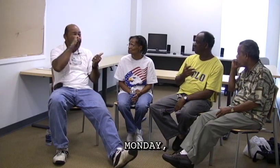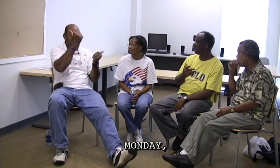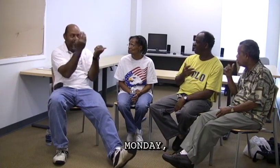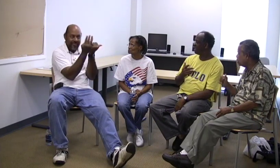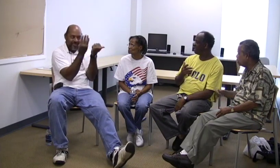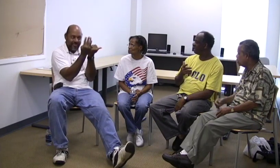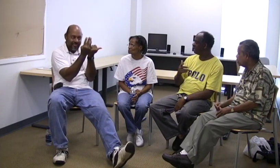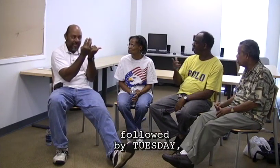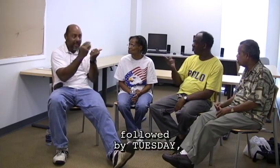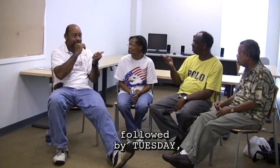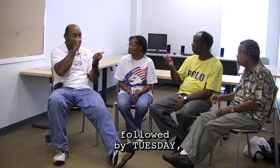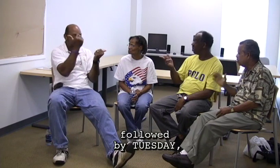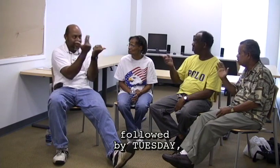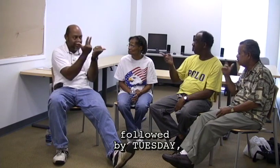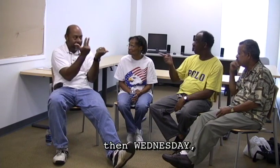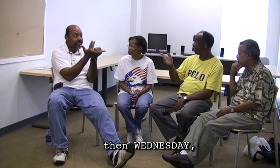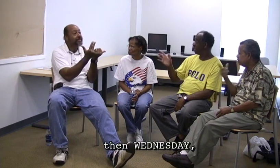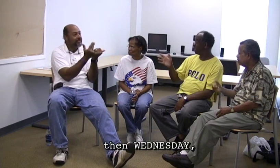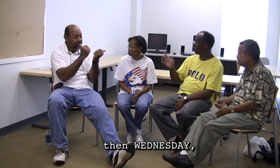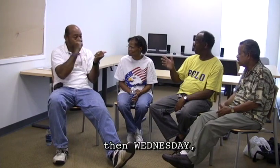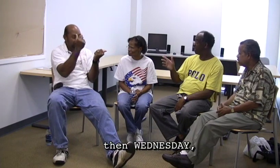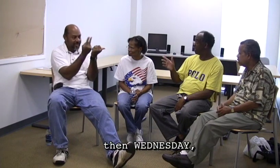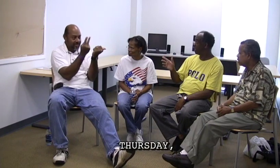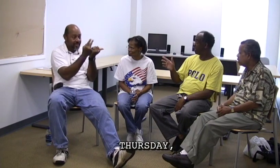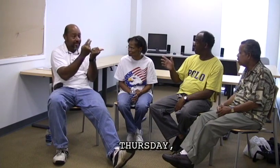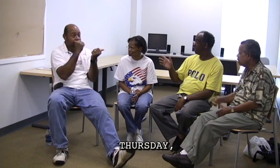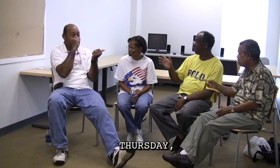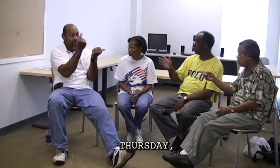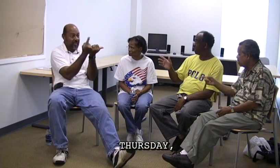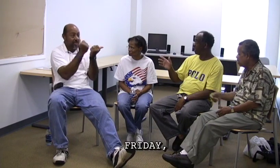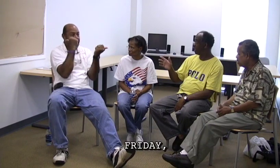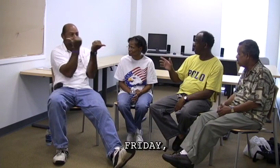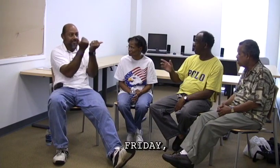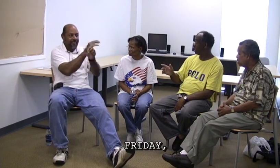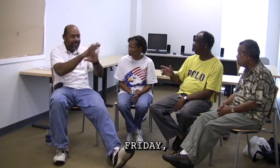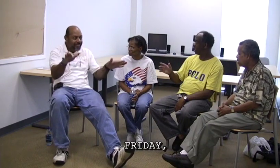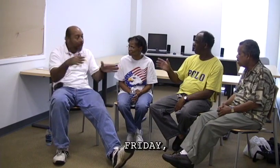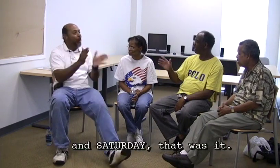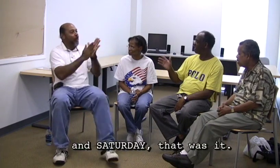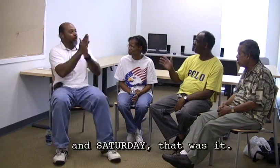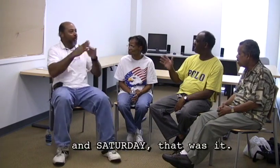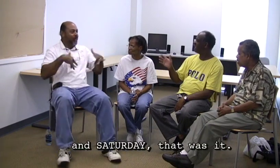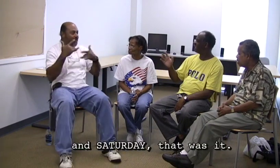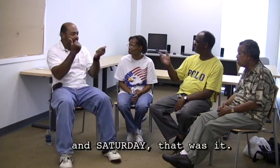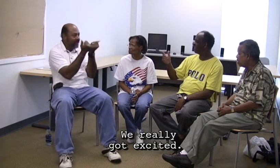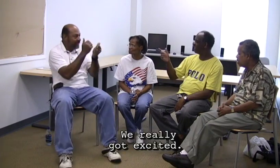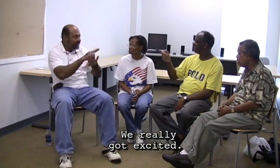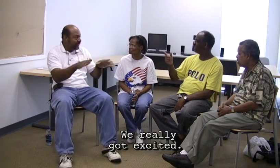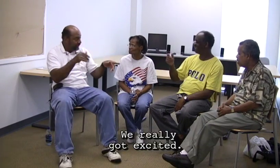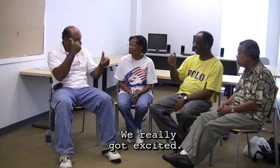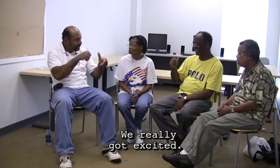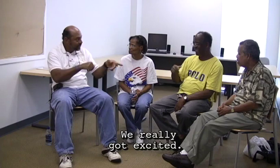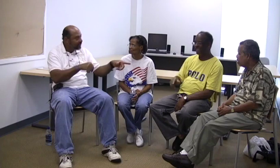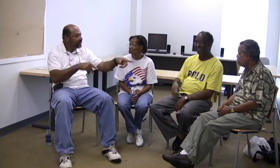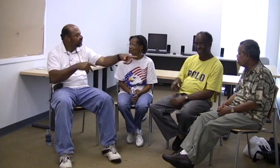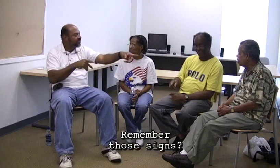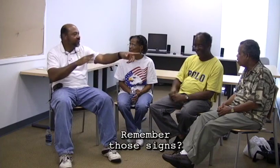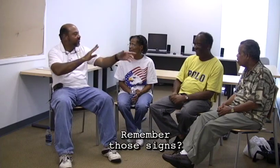Monday, followed by Tuesday, then Wednesday, Thursday, Friday, and Saturday. That was it. We really got excited. You remember those